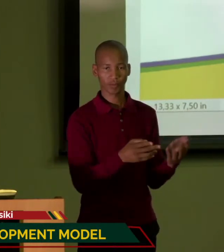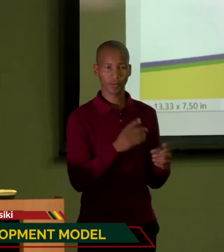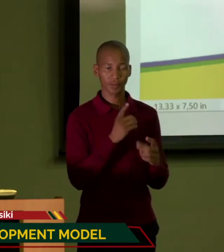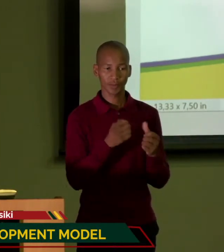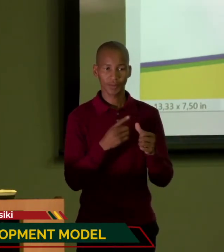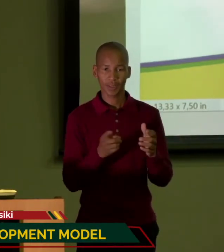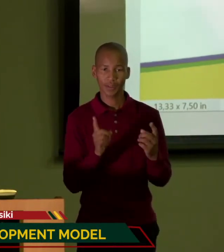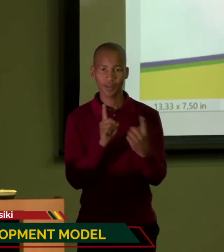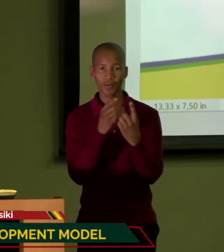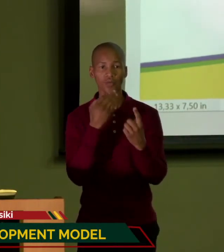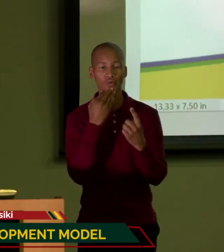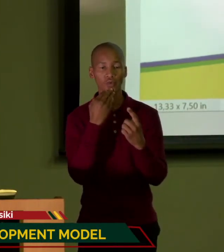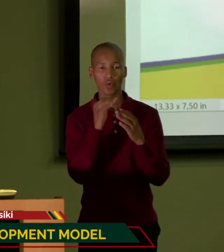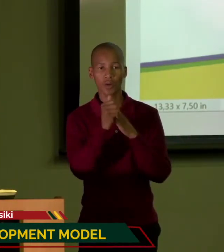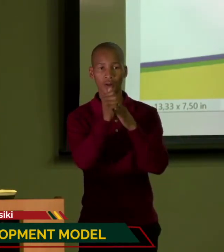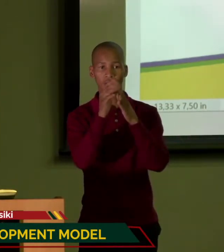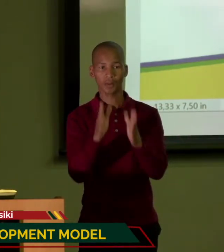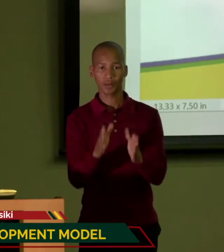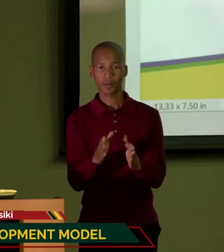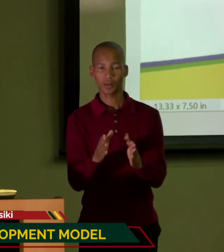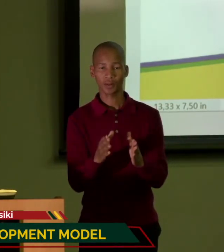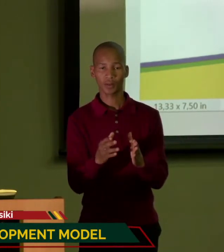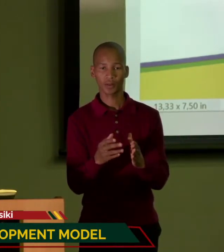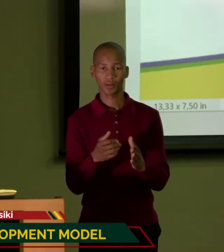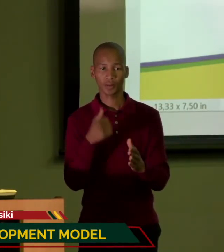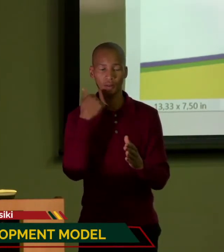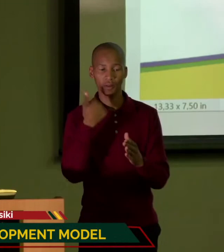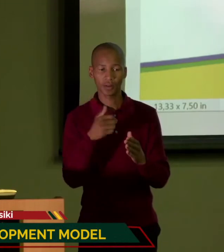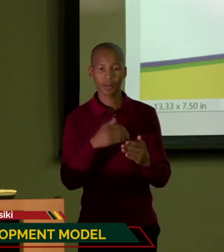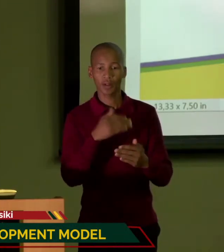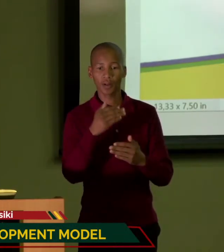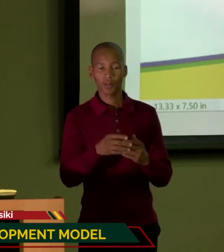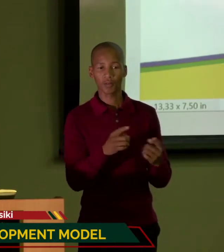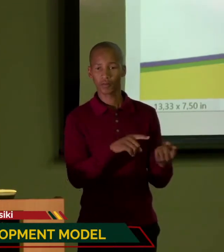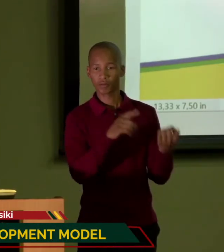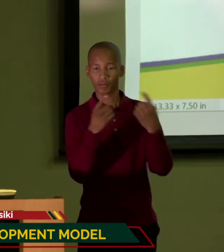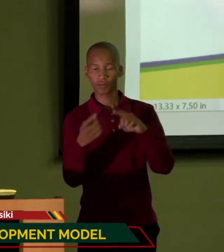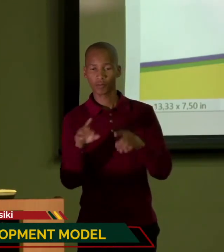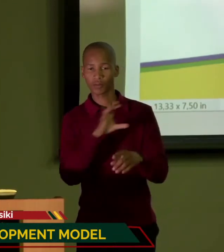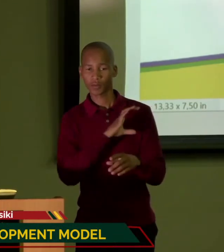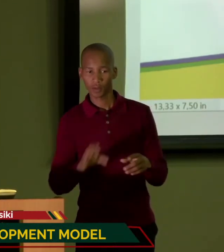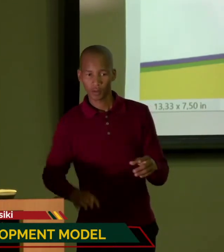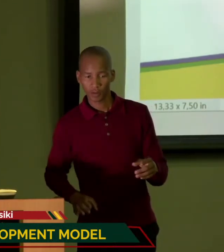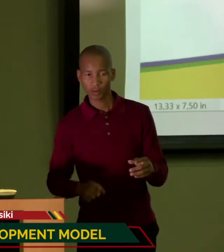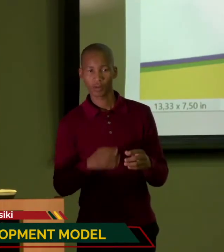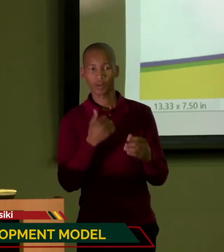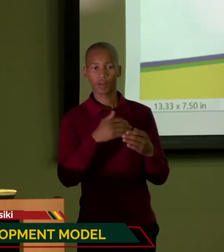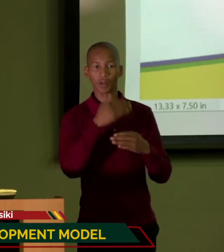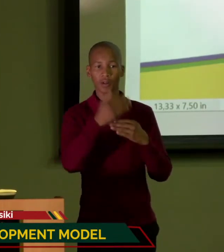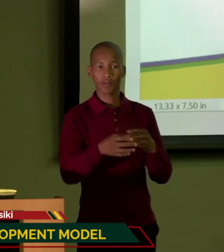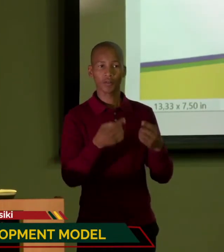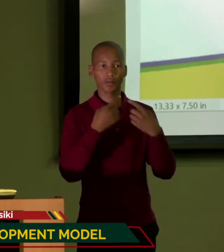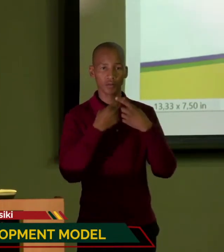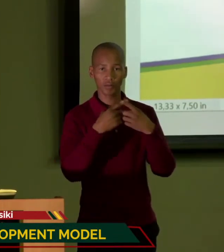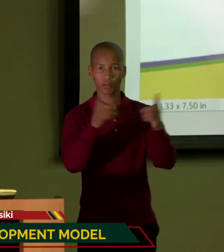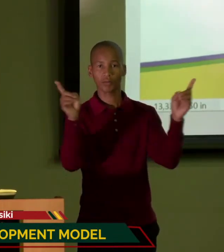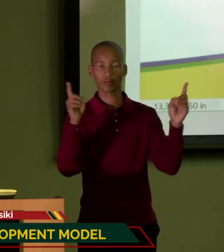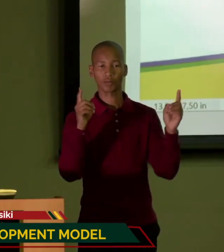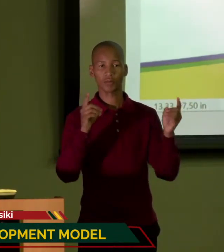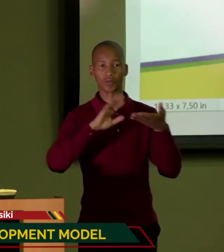abakhokheleyo phayana uyibone emva koko siyise kwii-councillors emva koko siyise eluntwini siyenzile